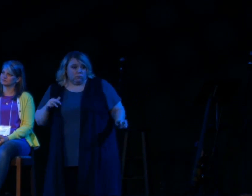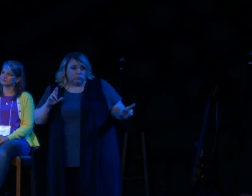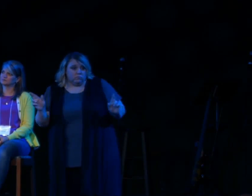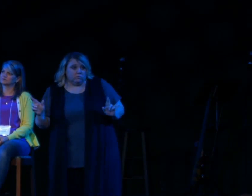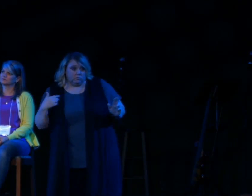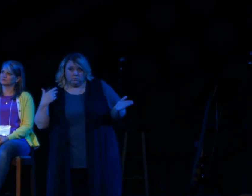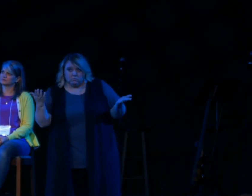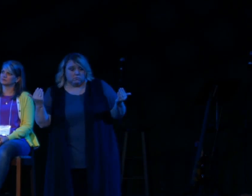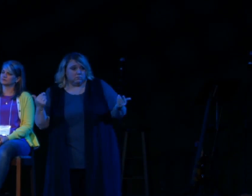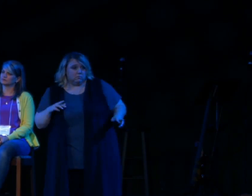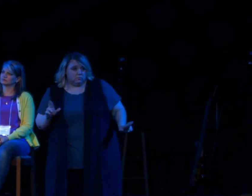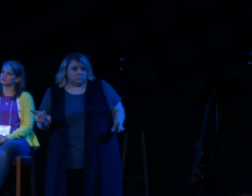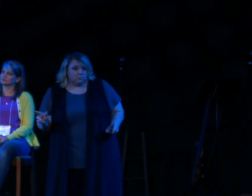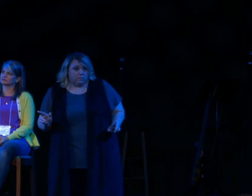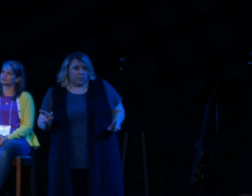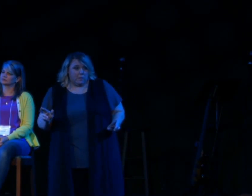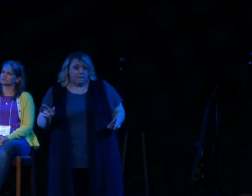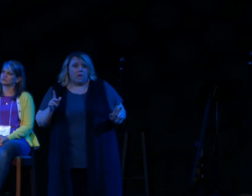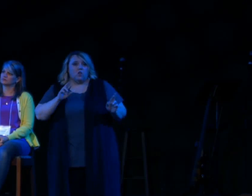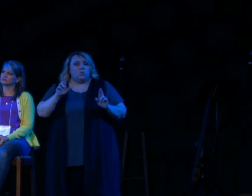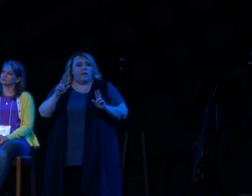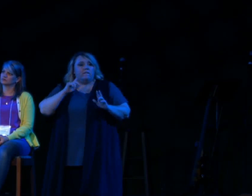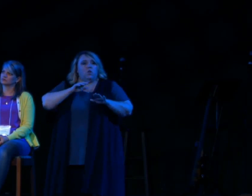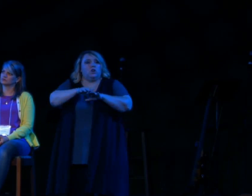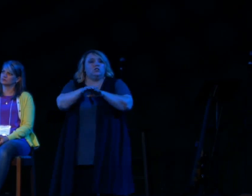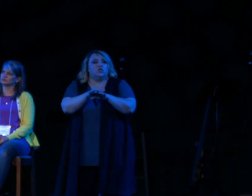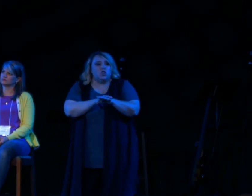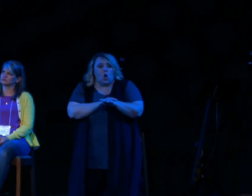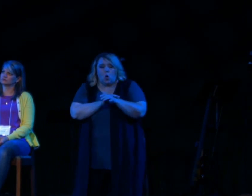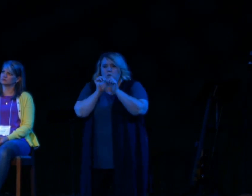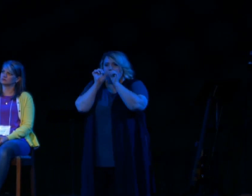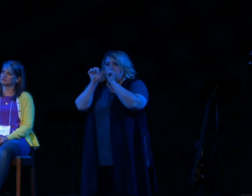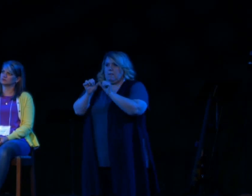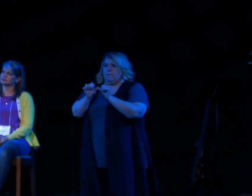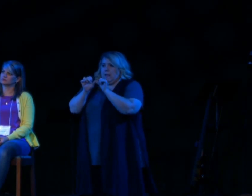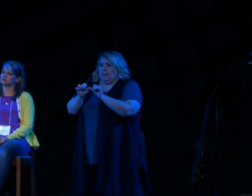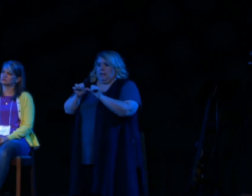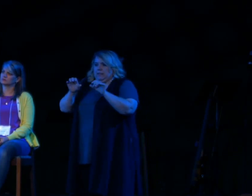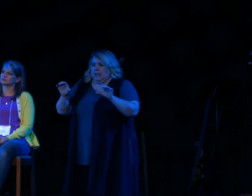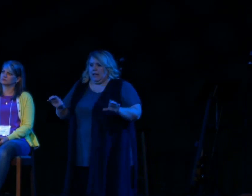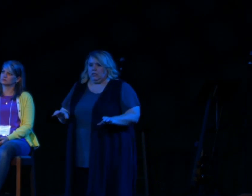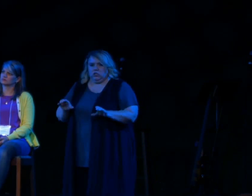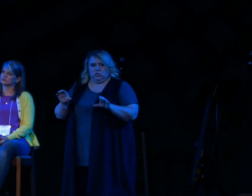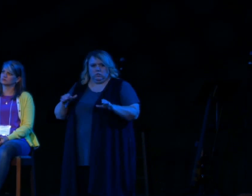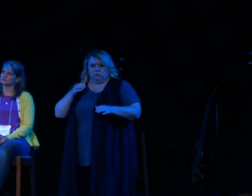it? Are you up for a slow, relentless action